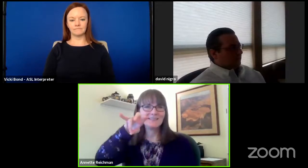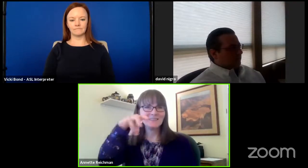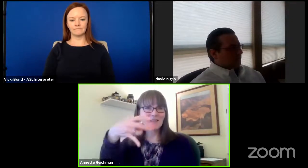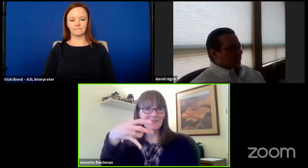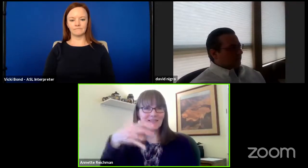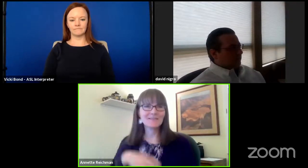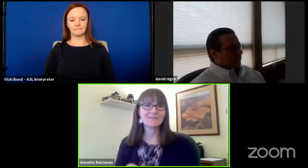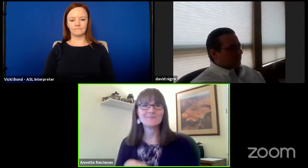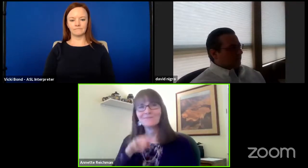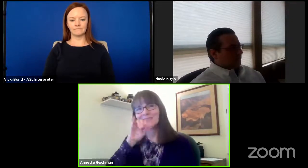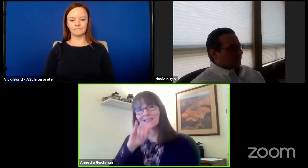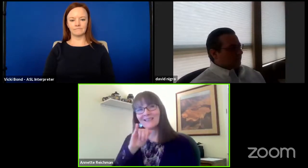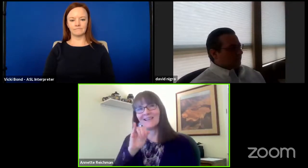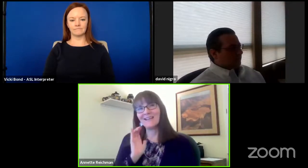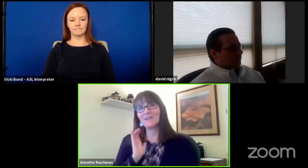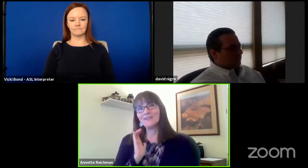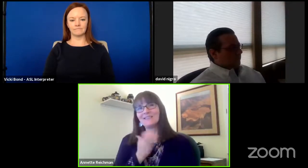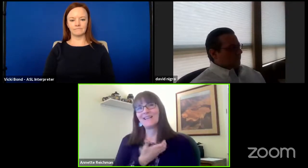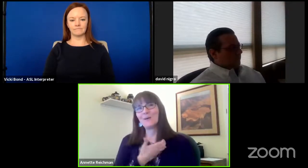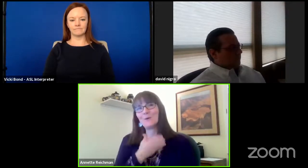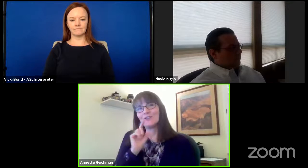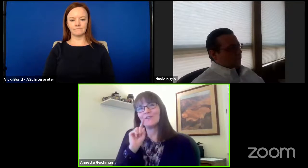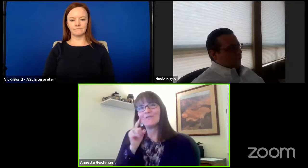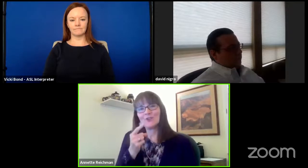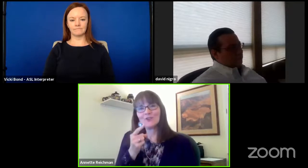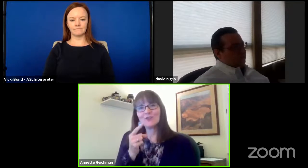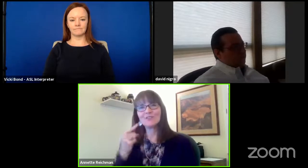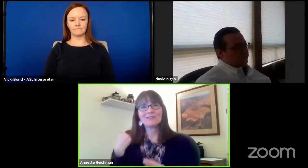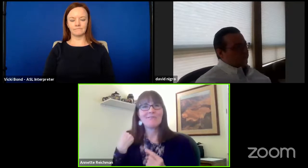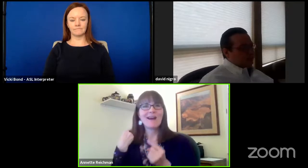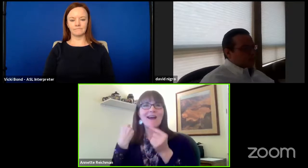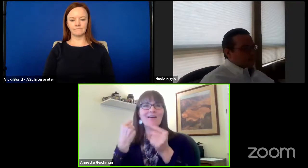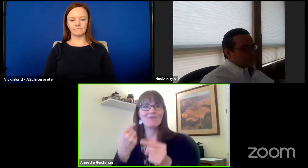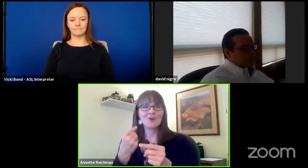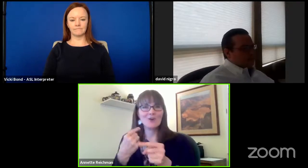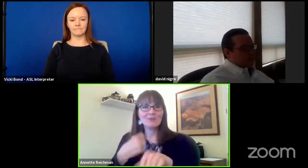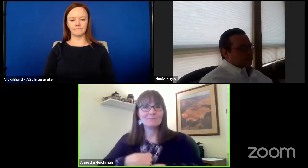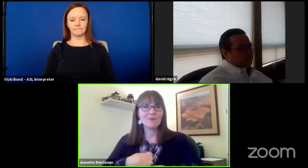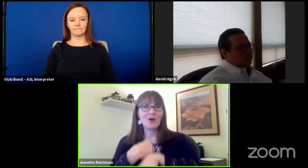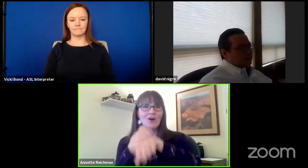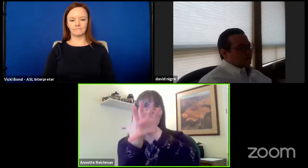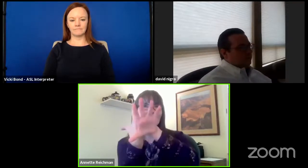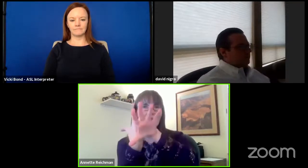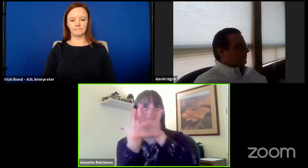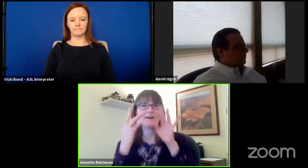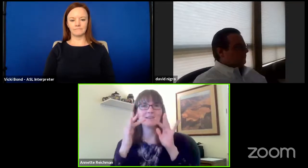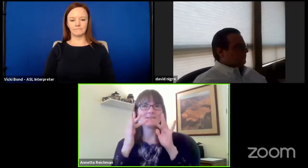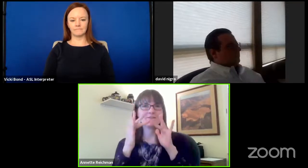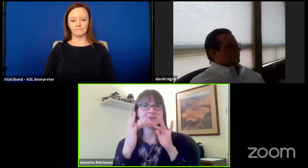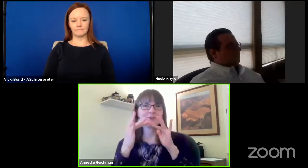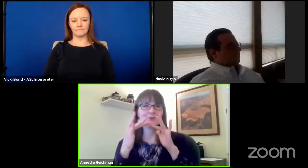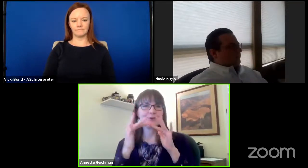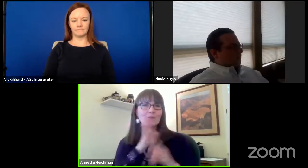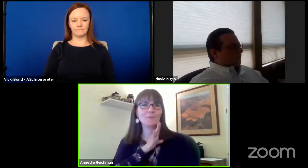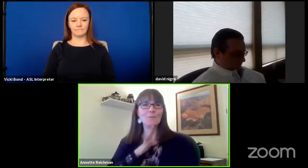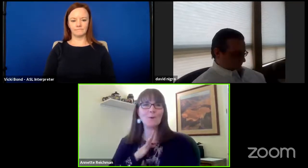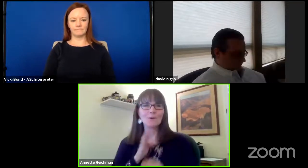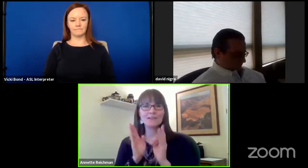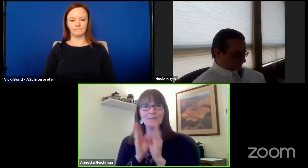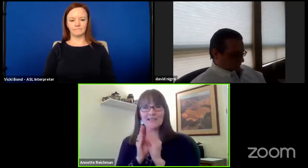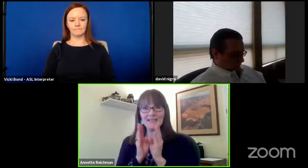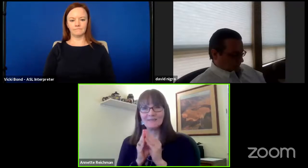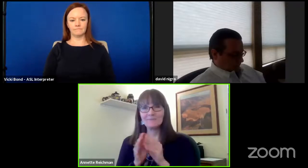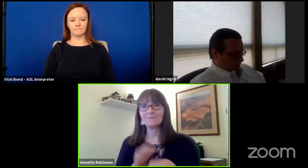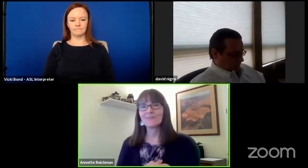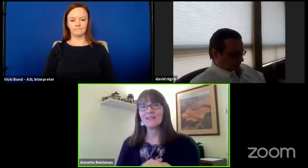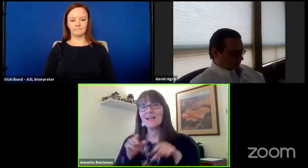on May 7th, that was our first ever online virtual